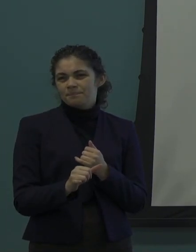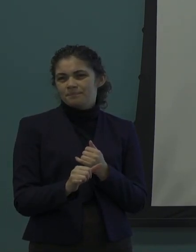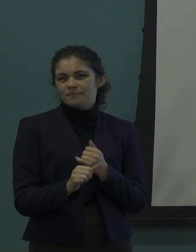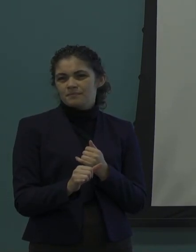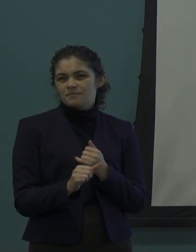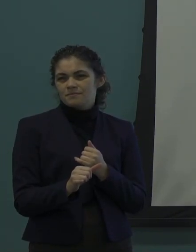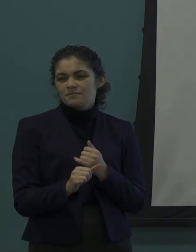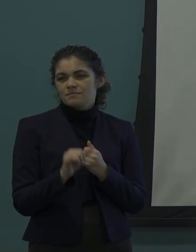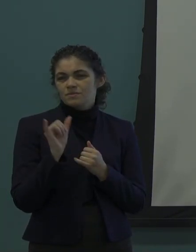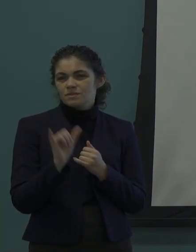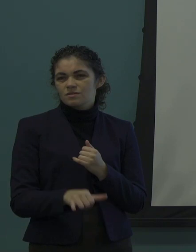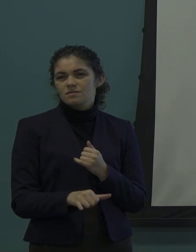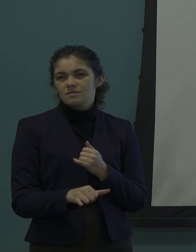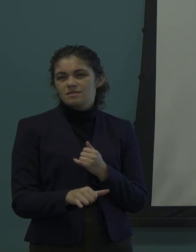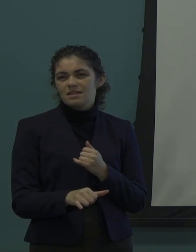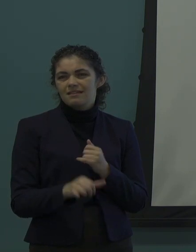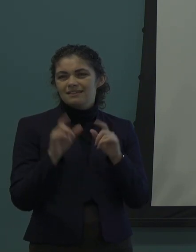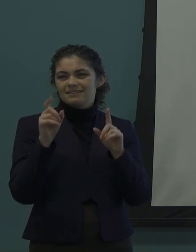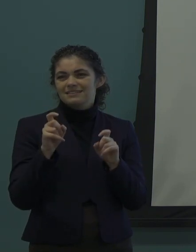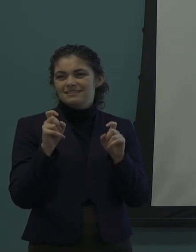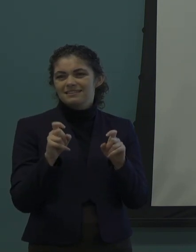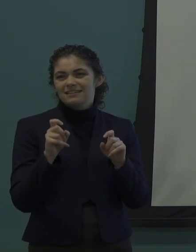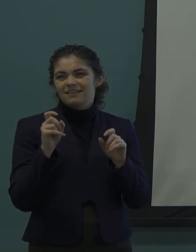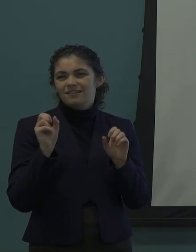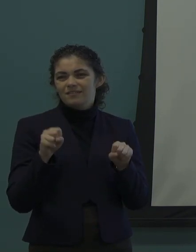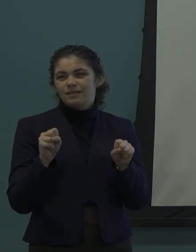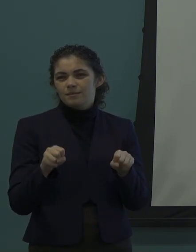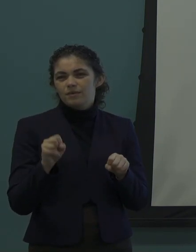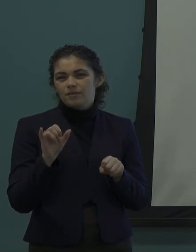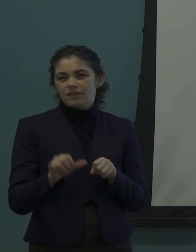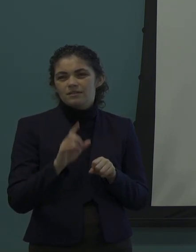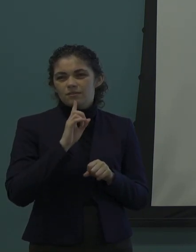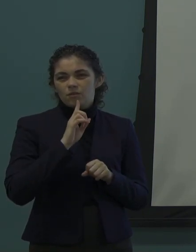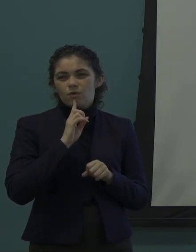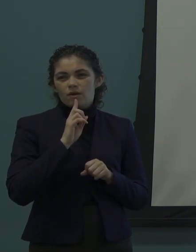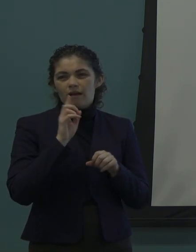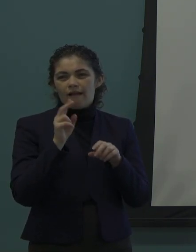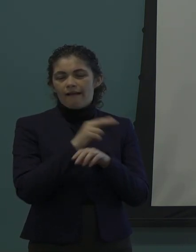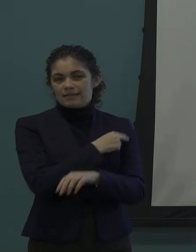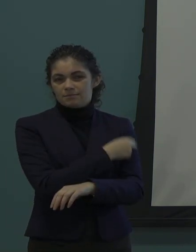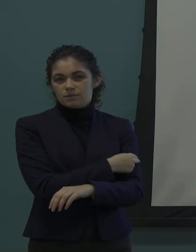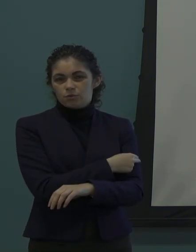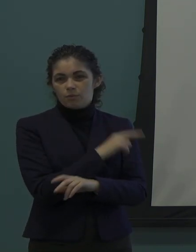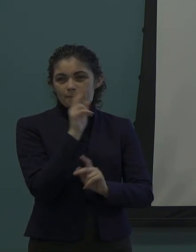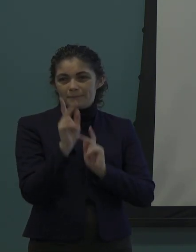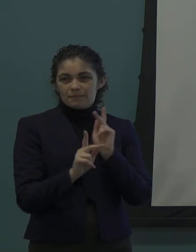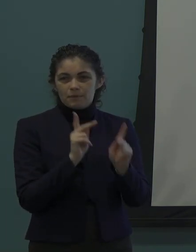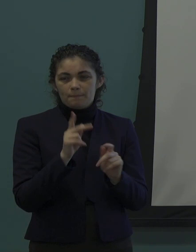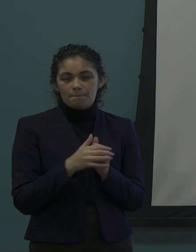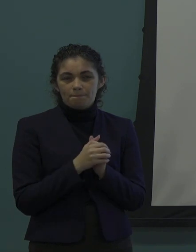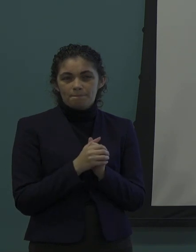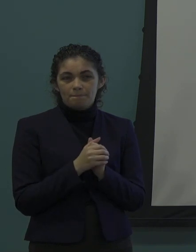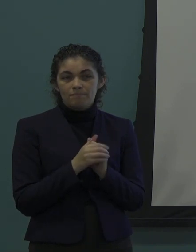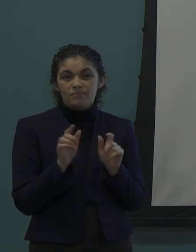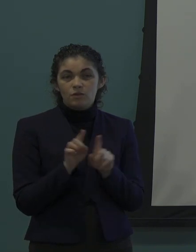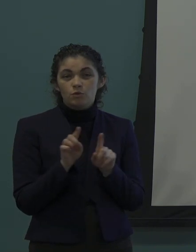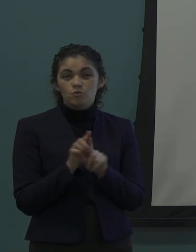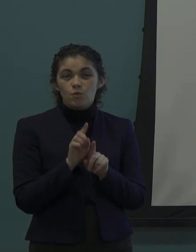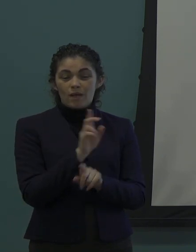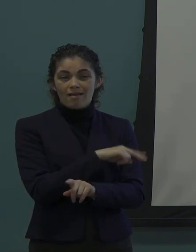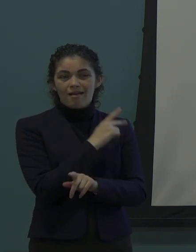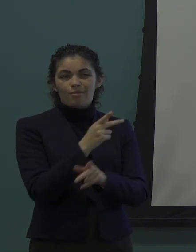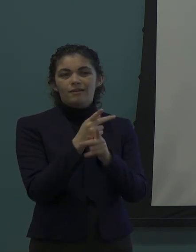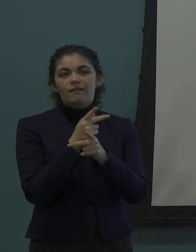only reflecting the testing availability we have, which is mostly for hospital patients and those who are in the